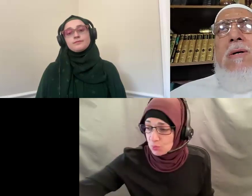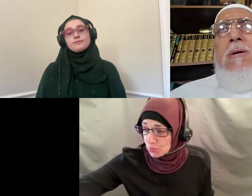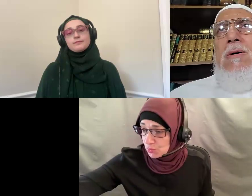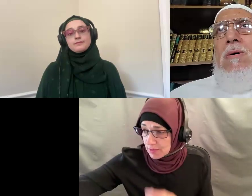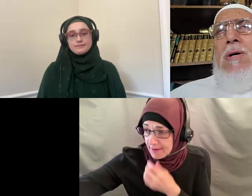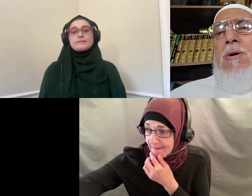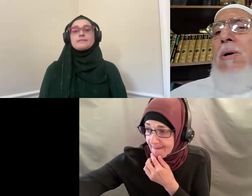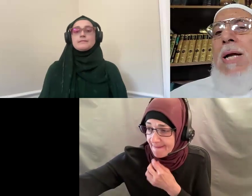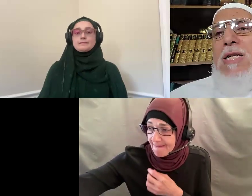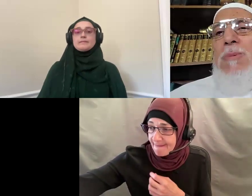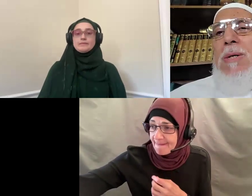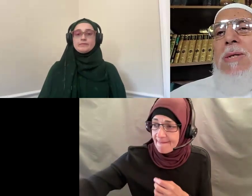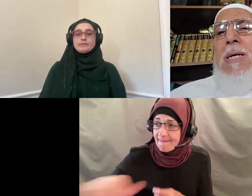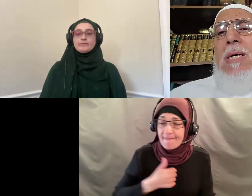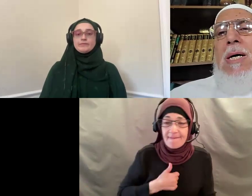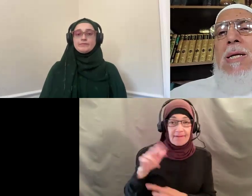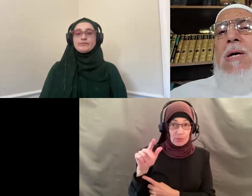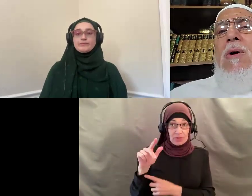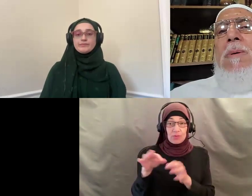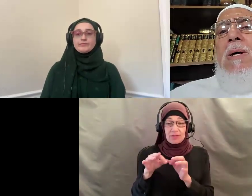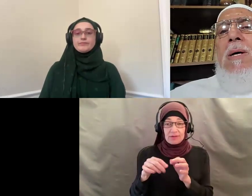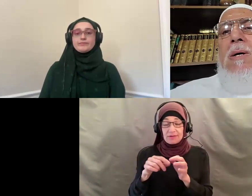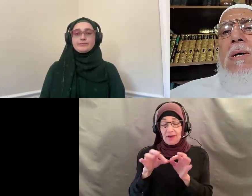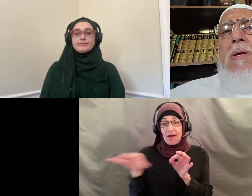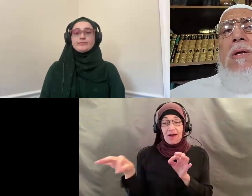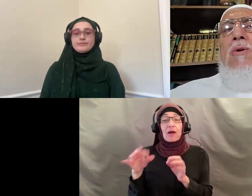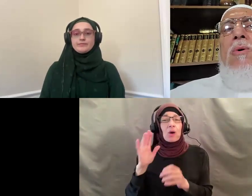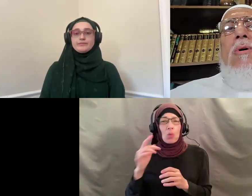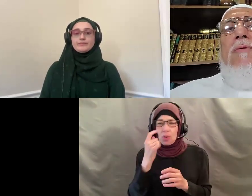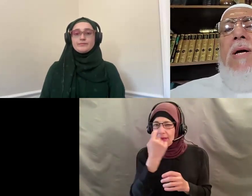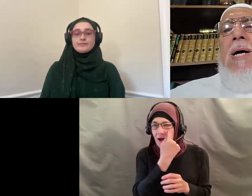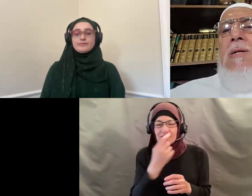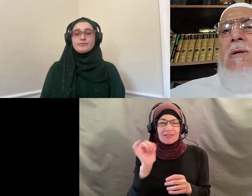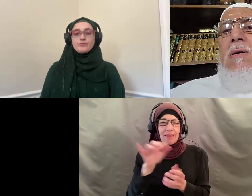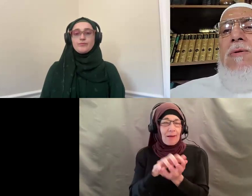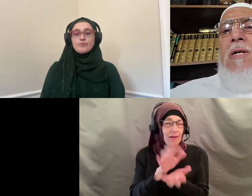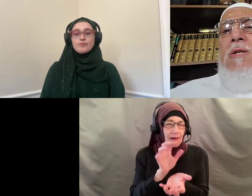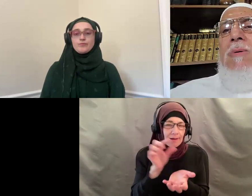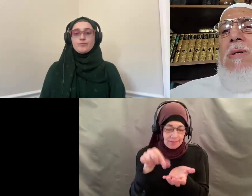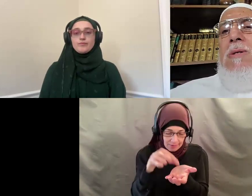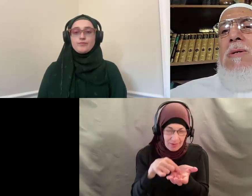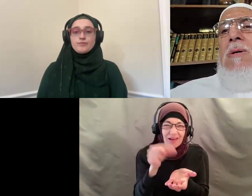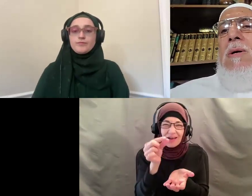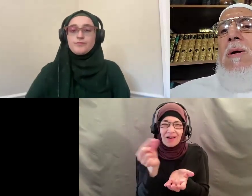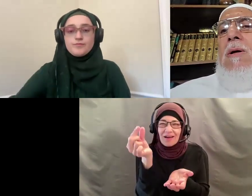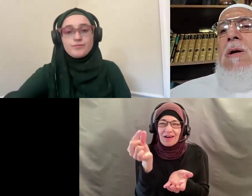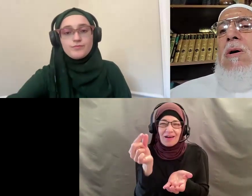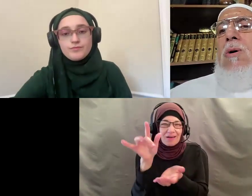gorgeous in all aspects, and they will be the cool of the eyes of their